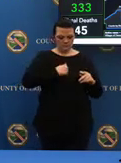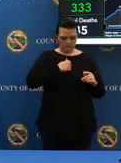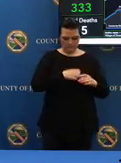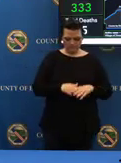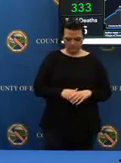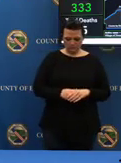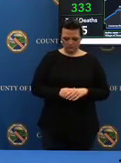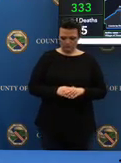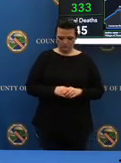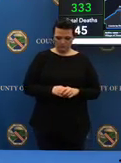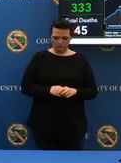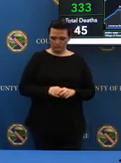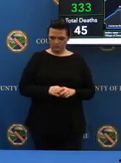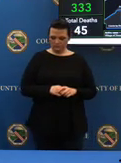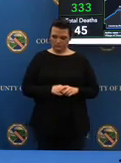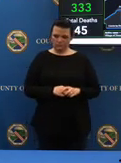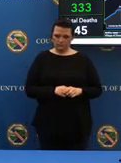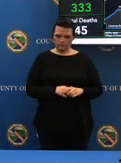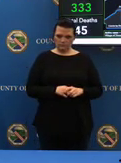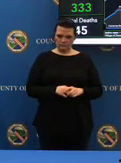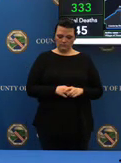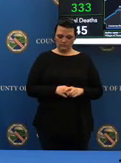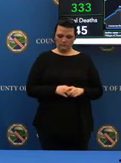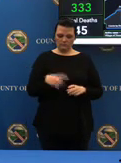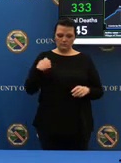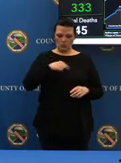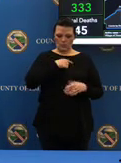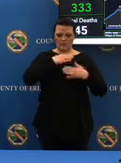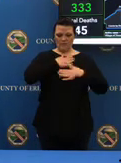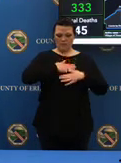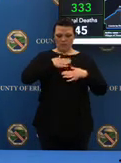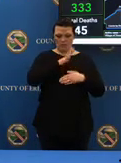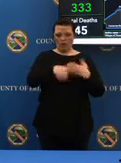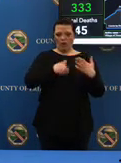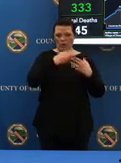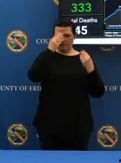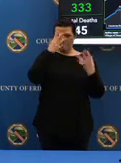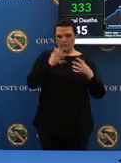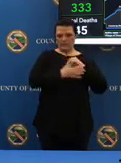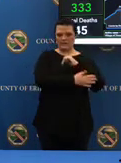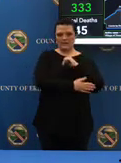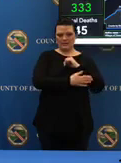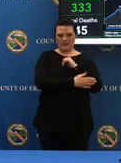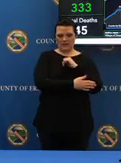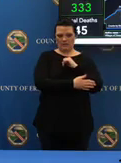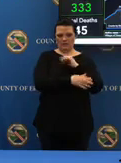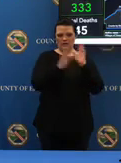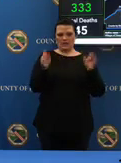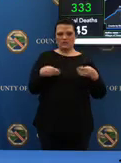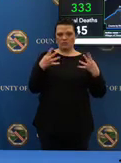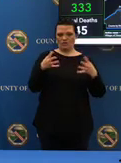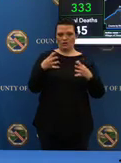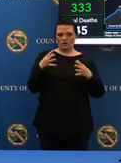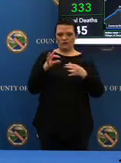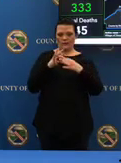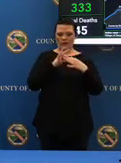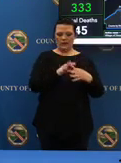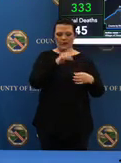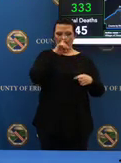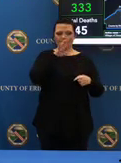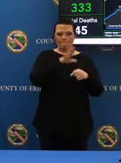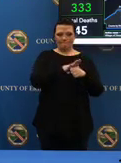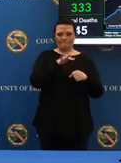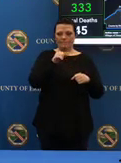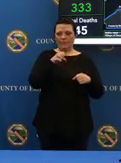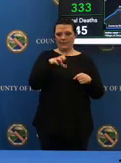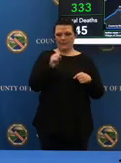that. So we have appreciated all of the information that the county has provided regarding confirmed cases,